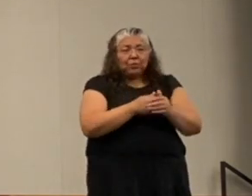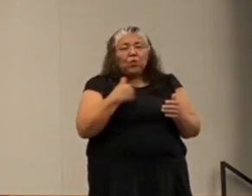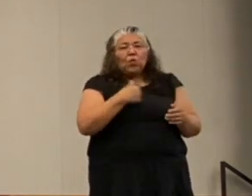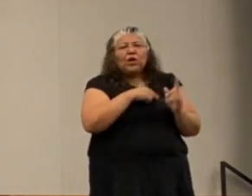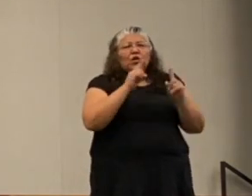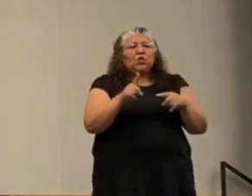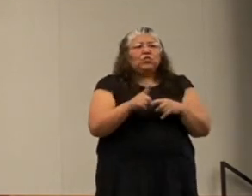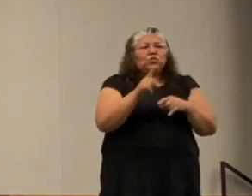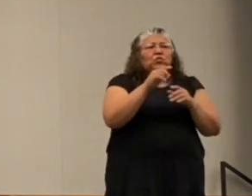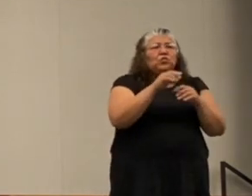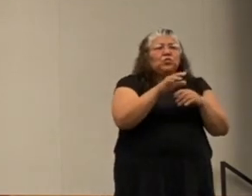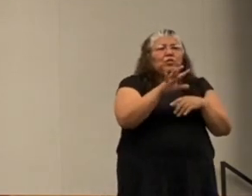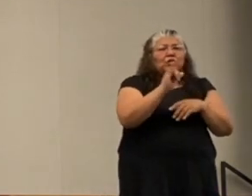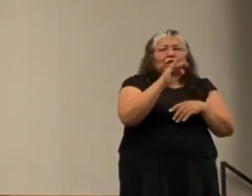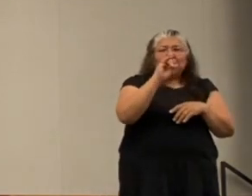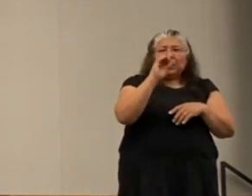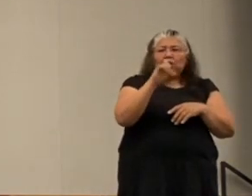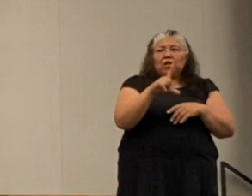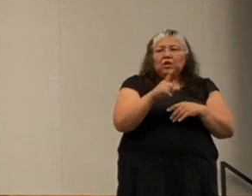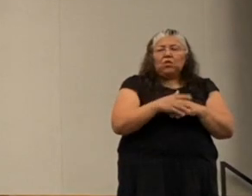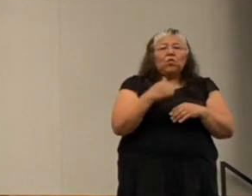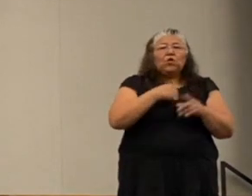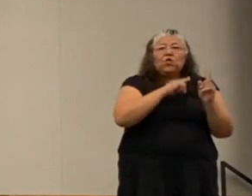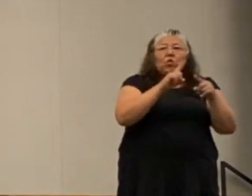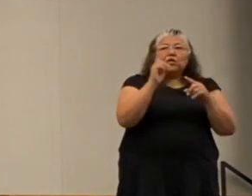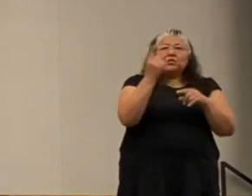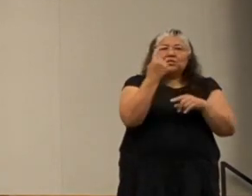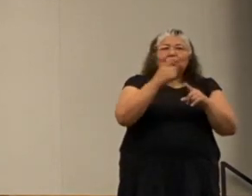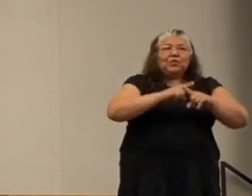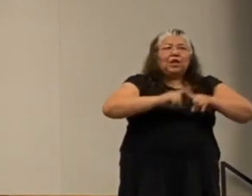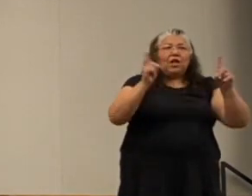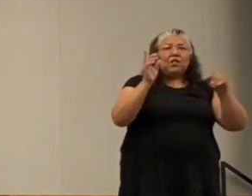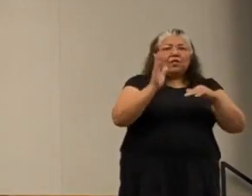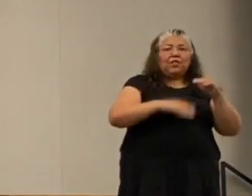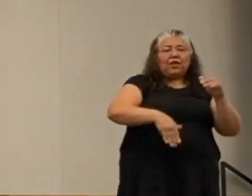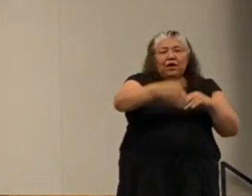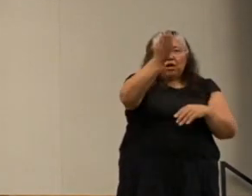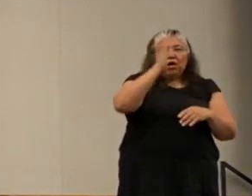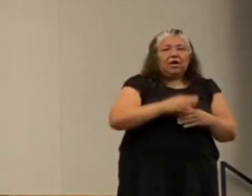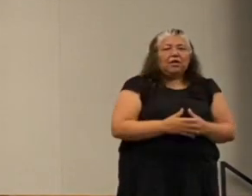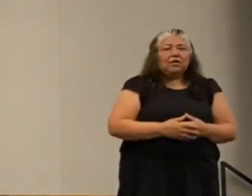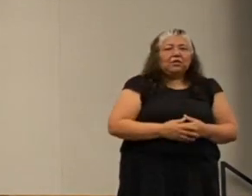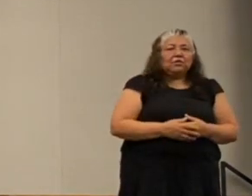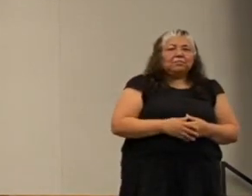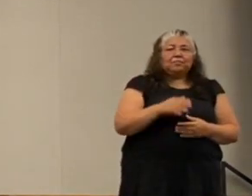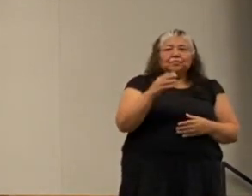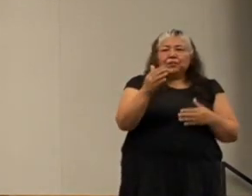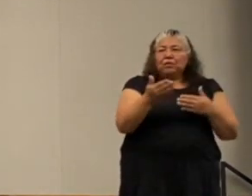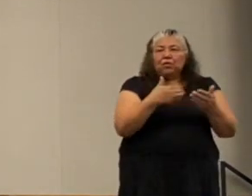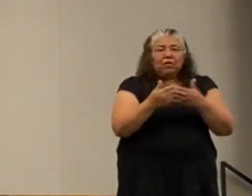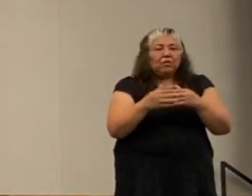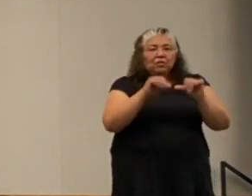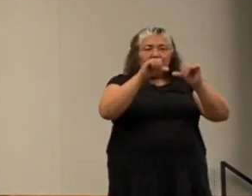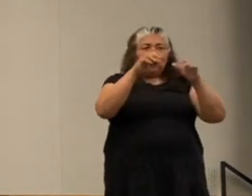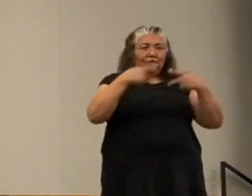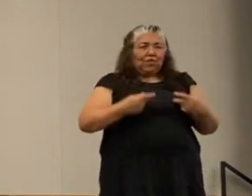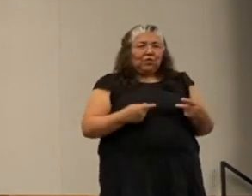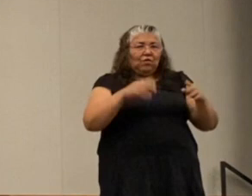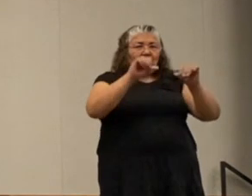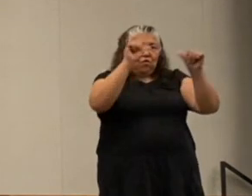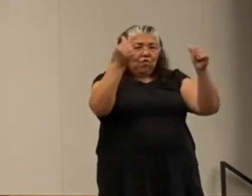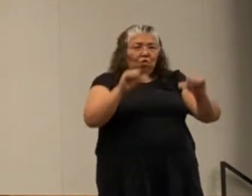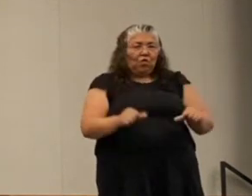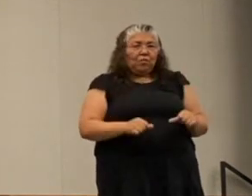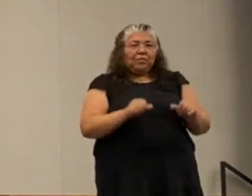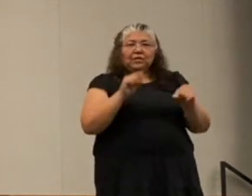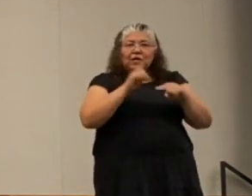to an idol, we are looking to something other than God. Idols, no matter the physical form they take, can never connect heaven